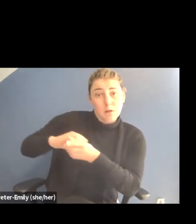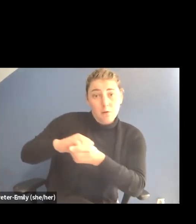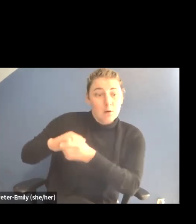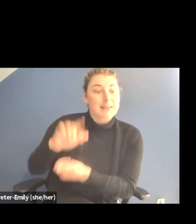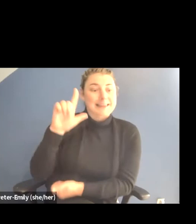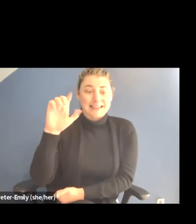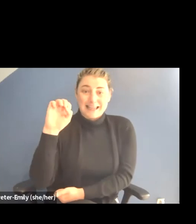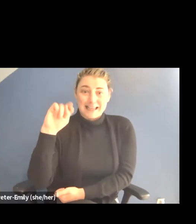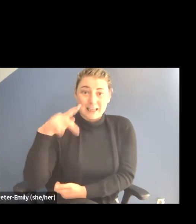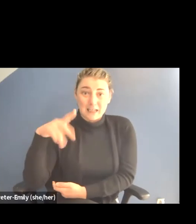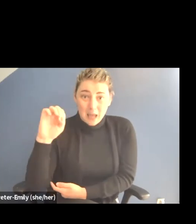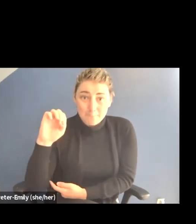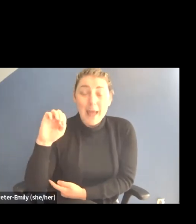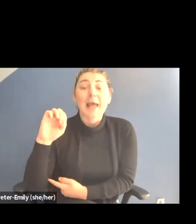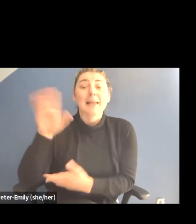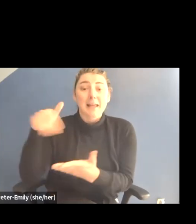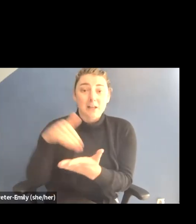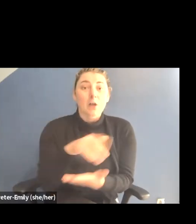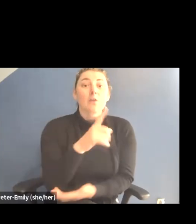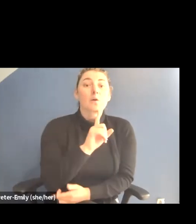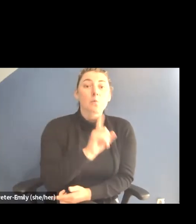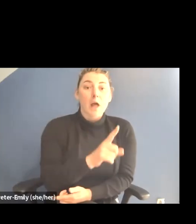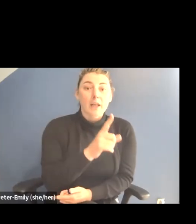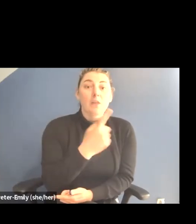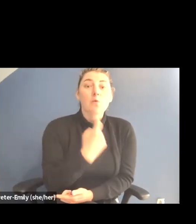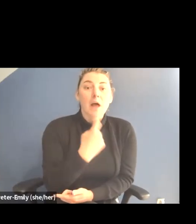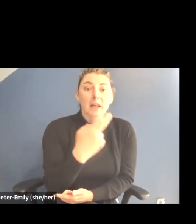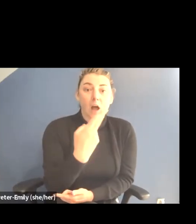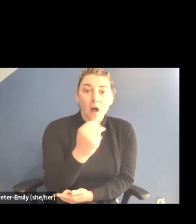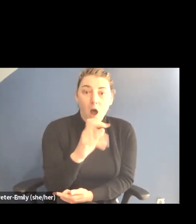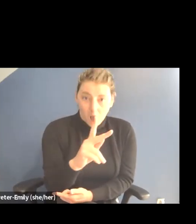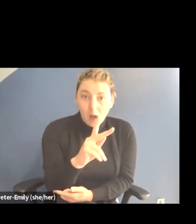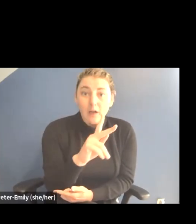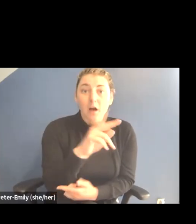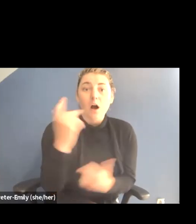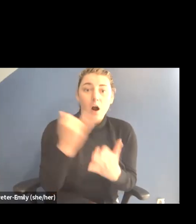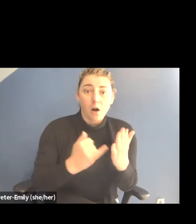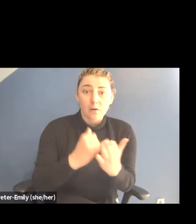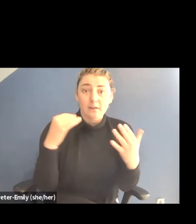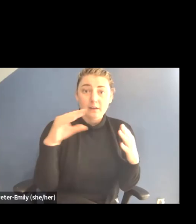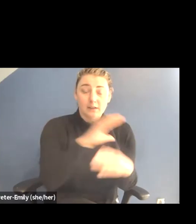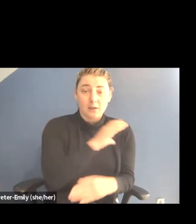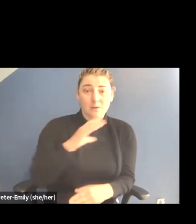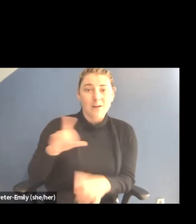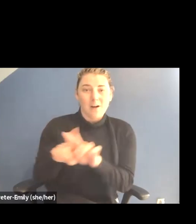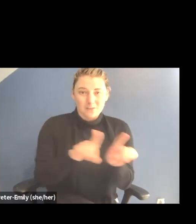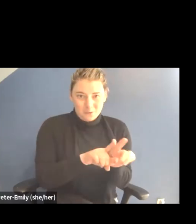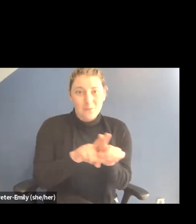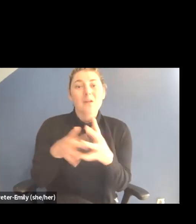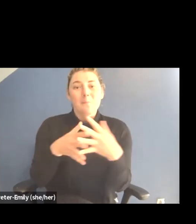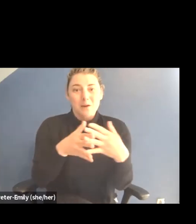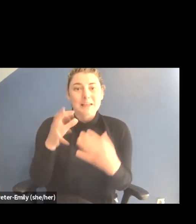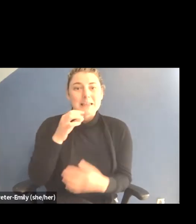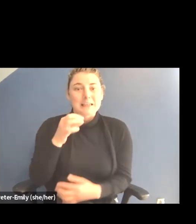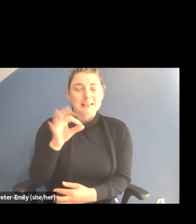Center, Red Hawk Native American Arts Council, as well as American Indian Community House, the latter of which